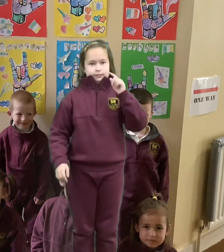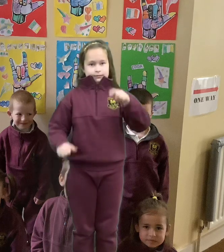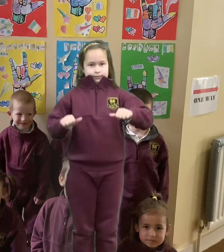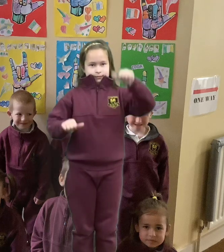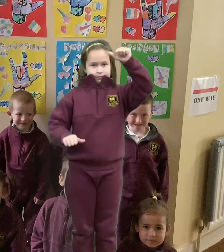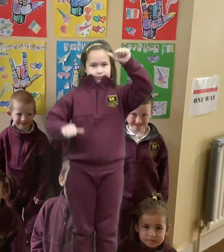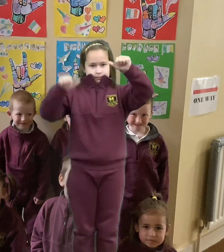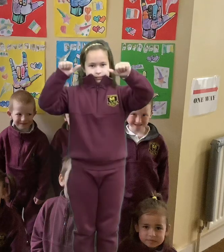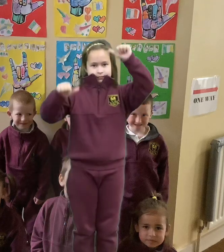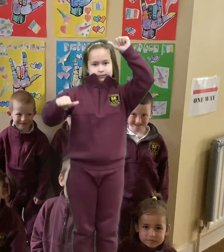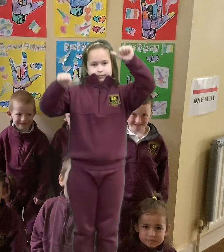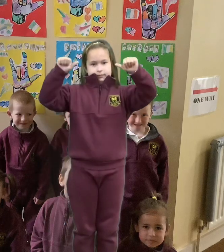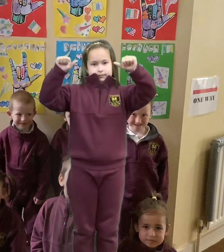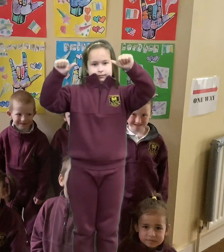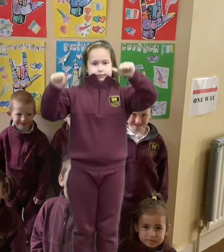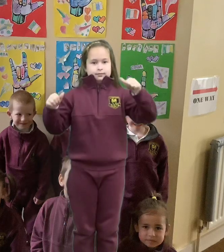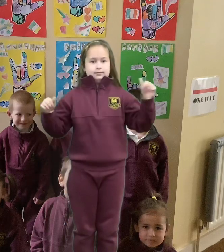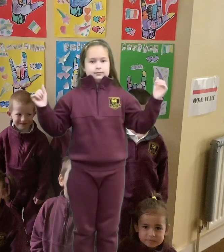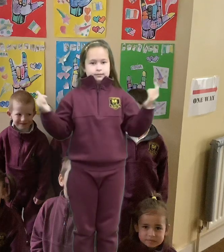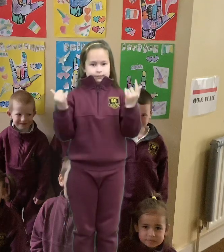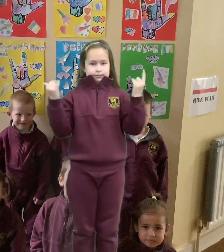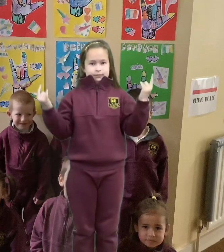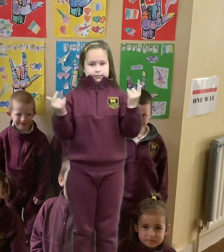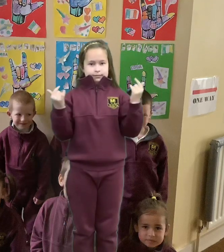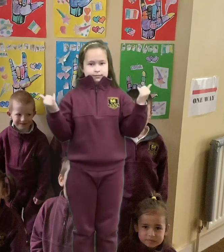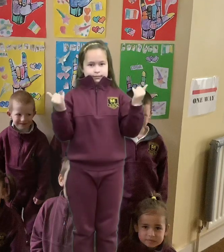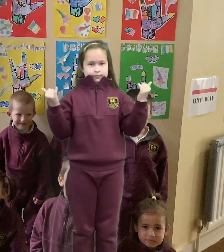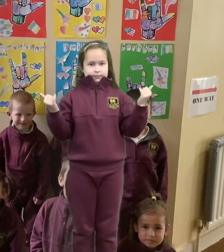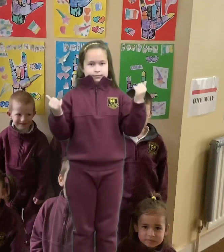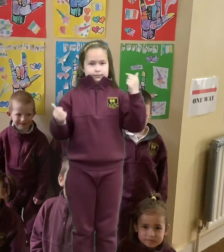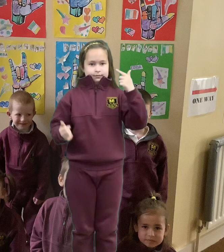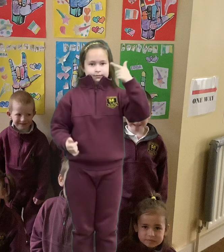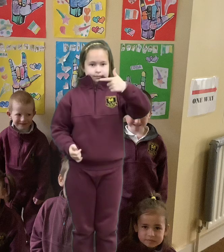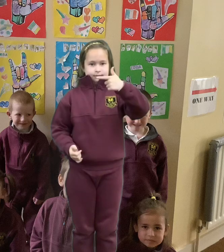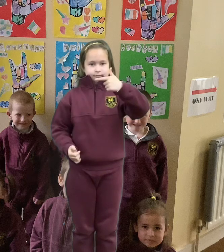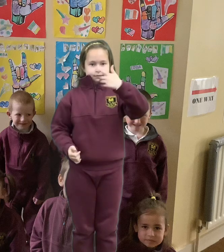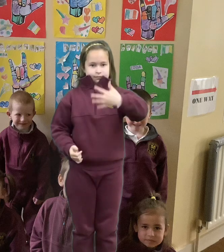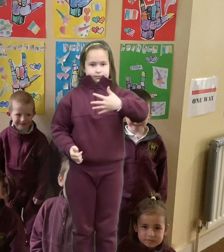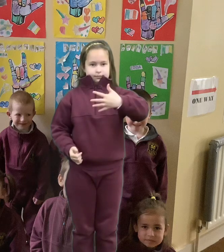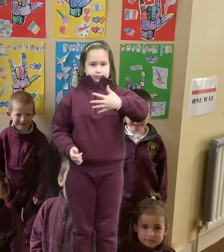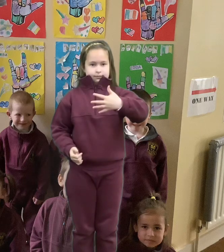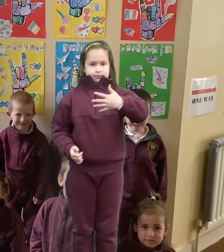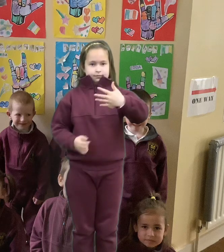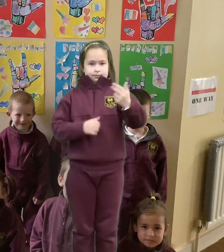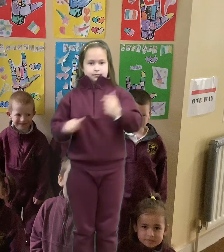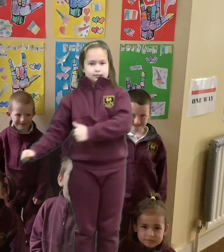adults. To celebrate their 25th anniversary.